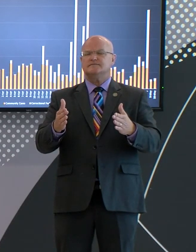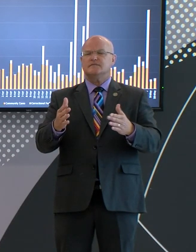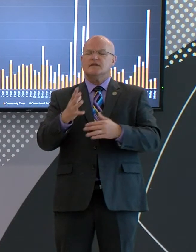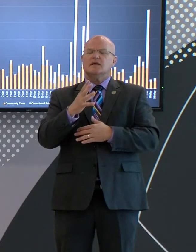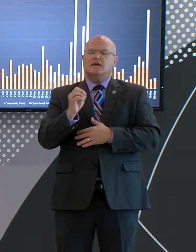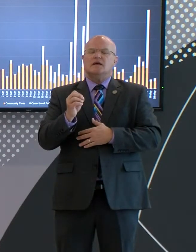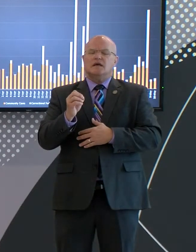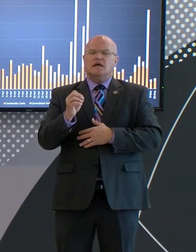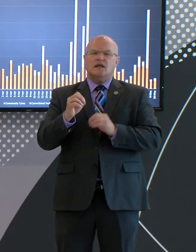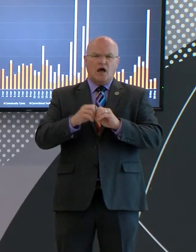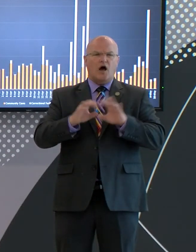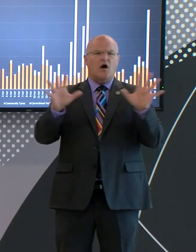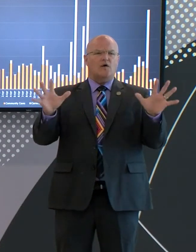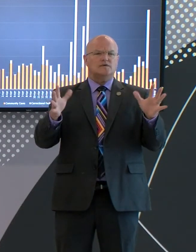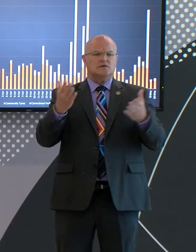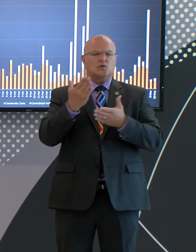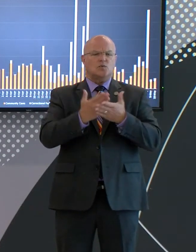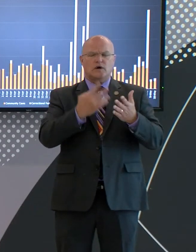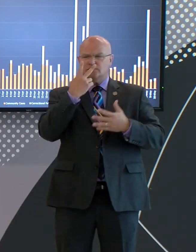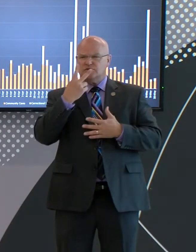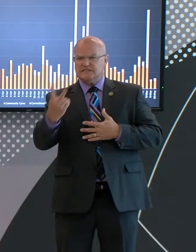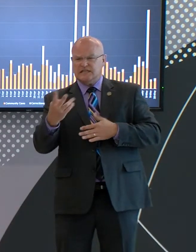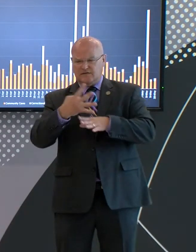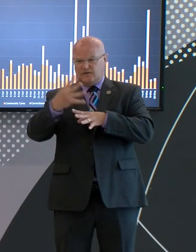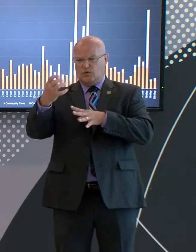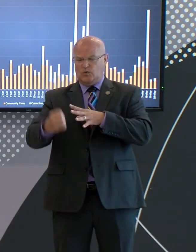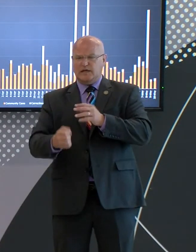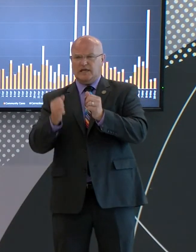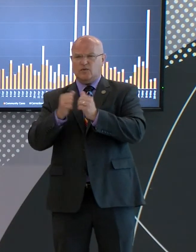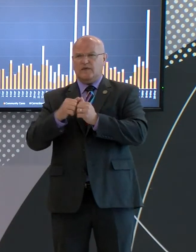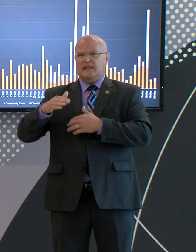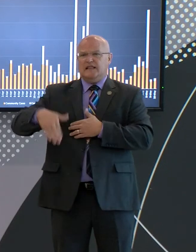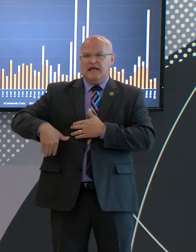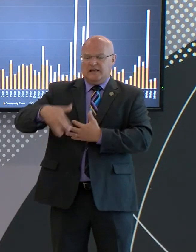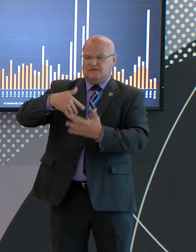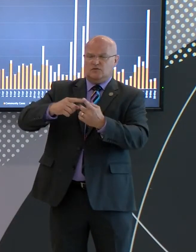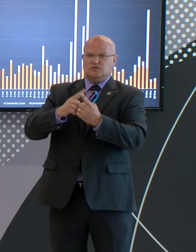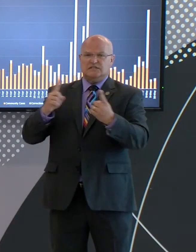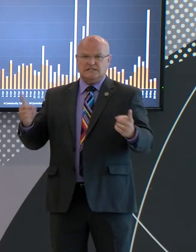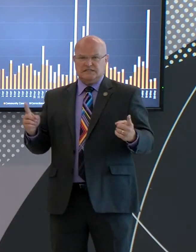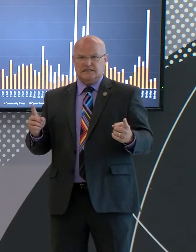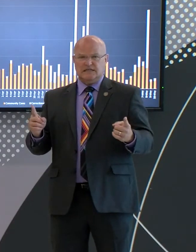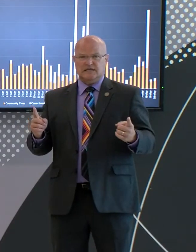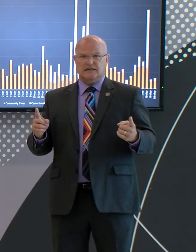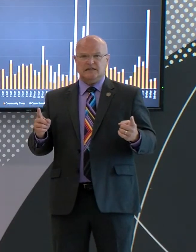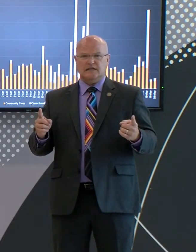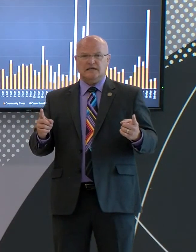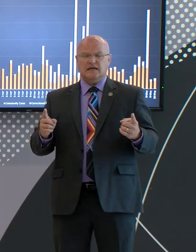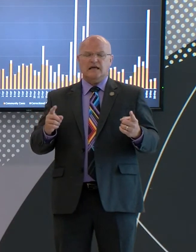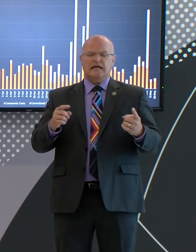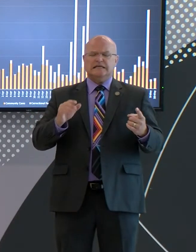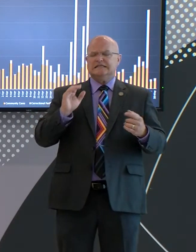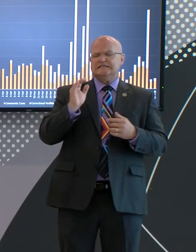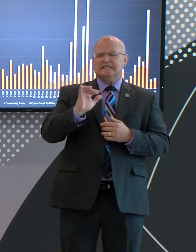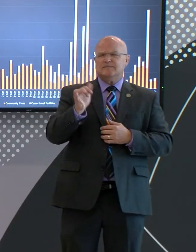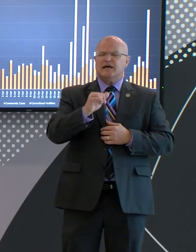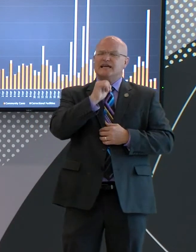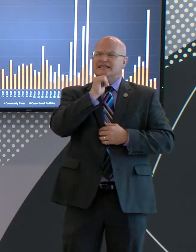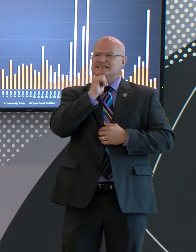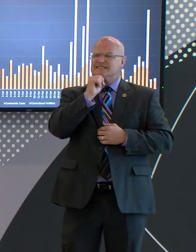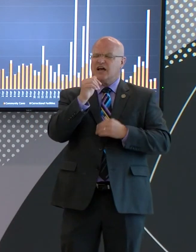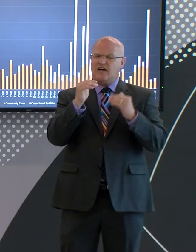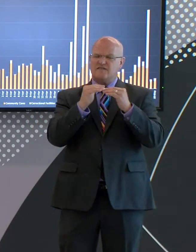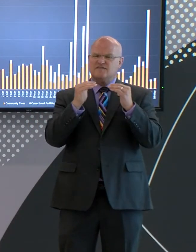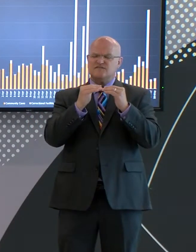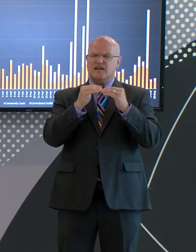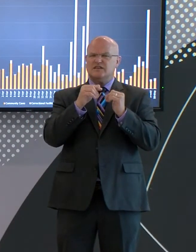form. And obviously, with some of the scenes that you saw over the weekend with the lack of social distancing and all that, they kind of seem like it's not very